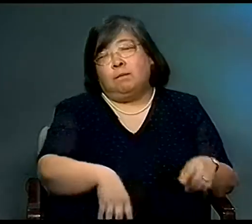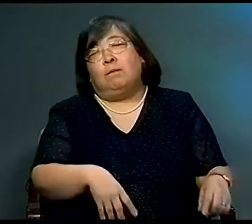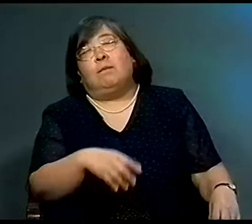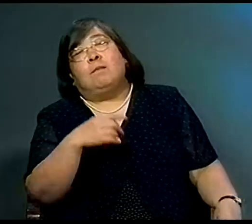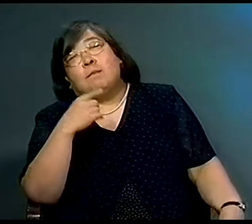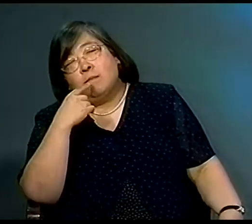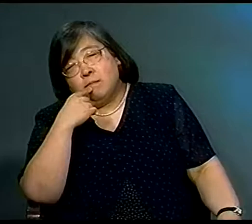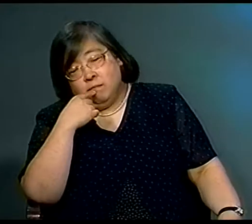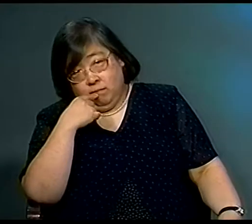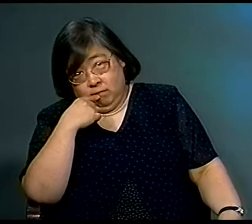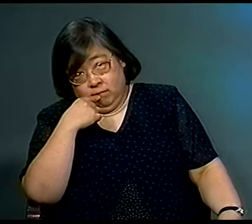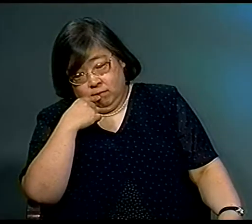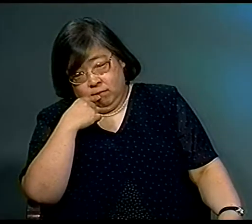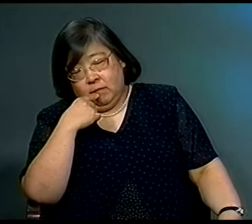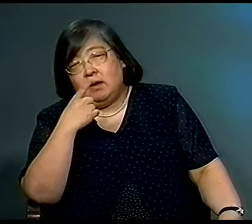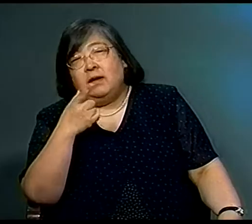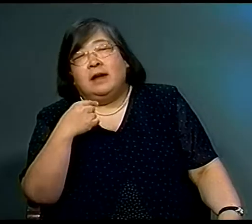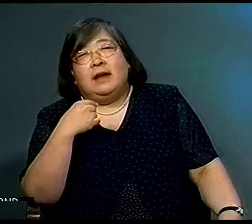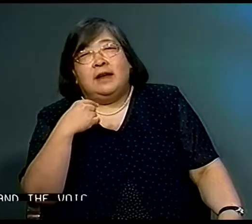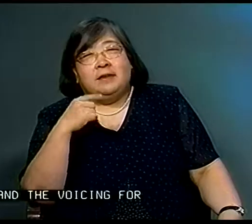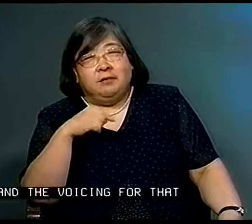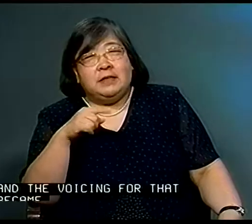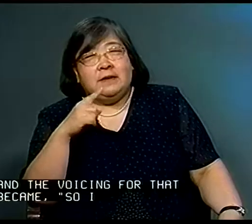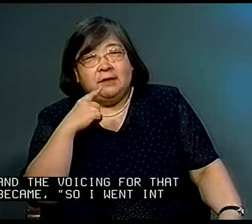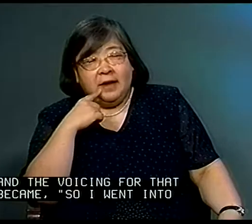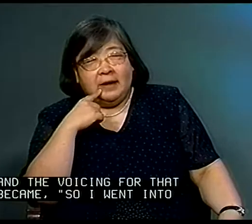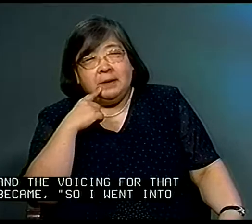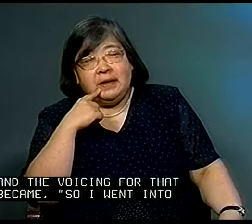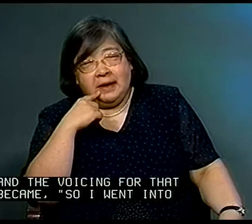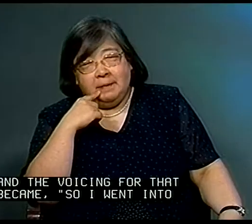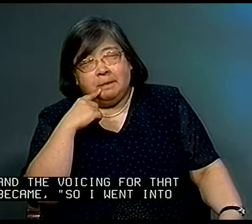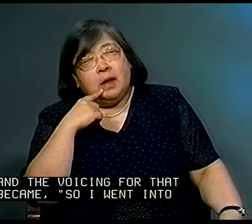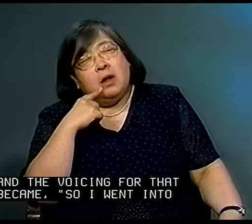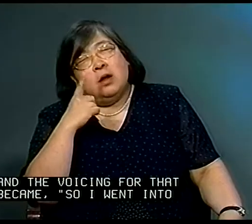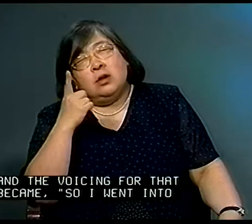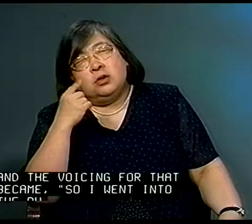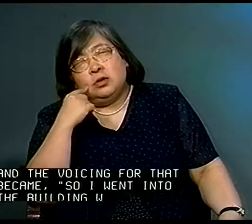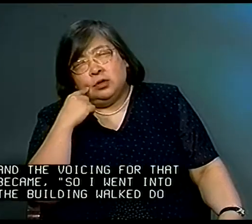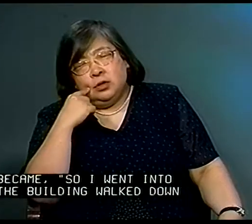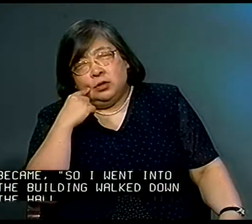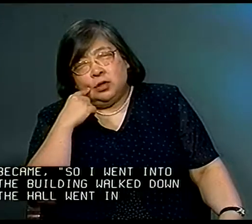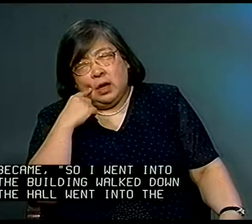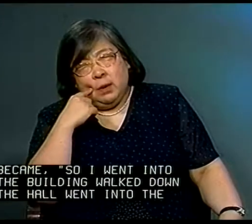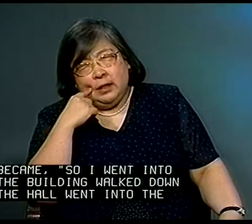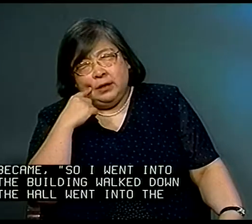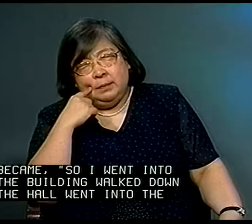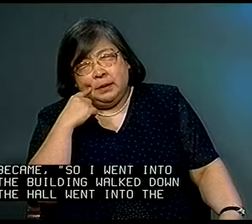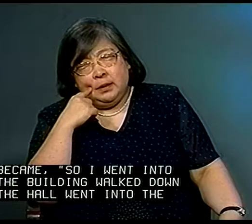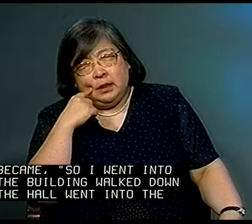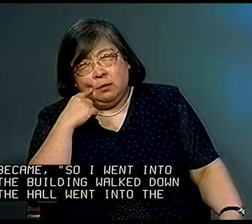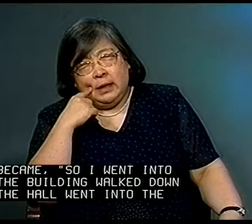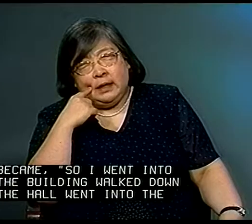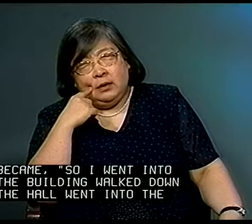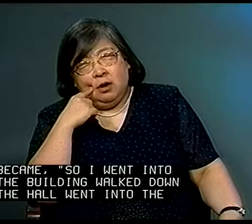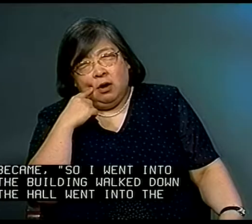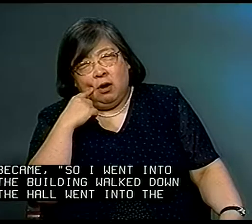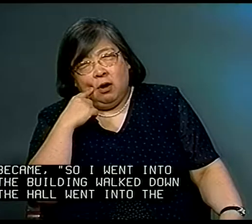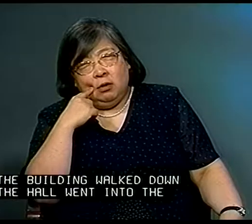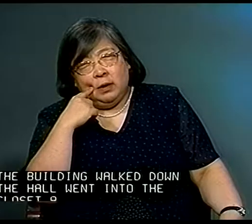and the voicing for that became, So I went into the building, walked down the hall, went